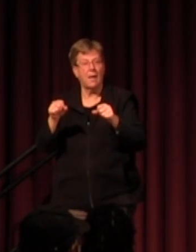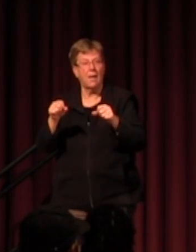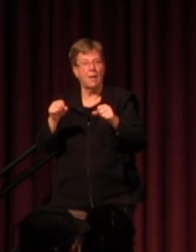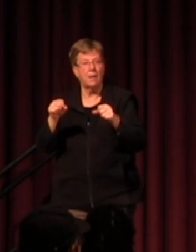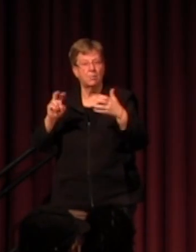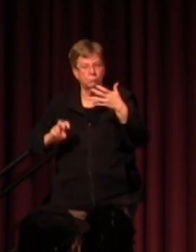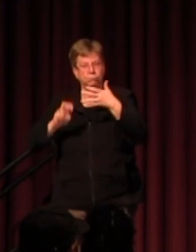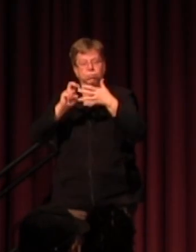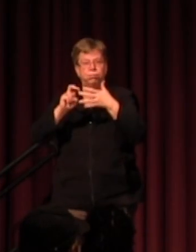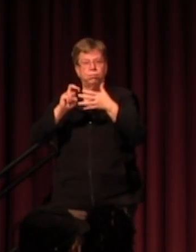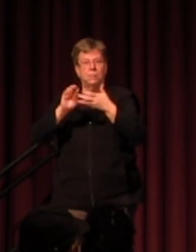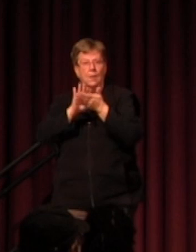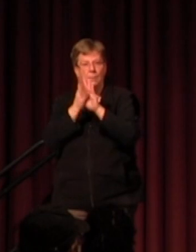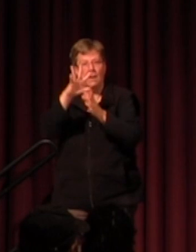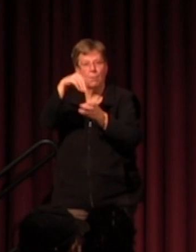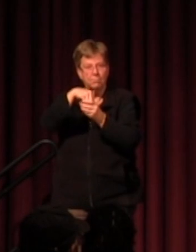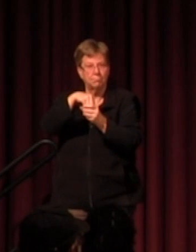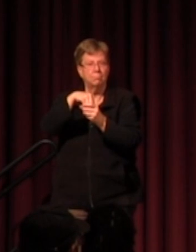That's how equity works.